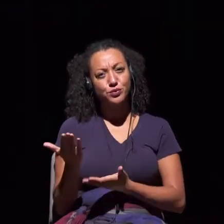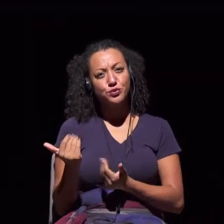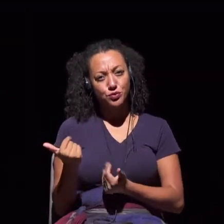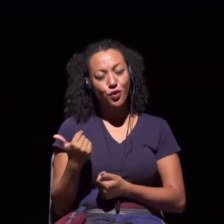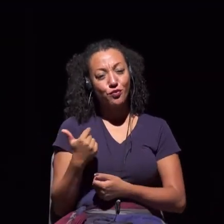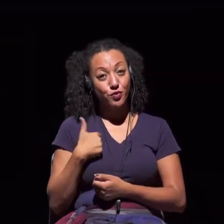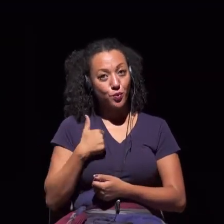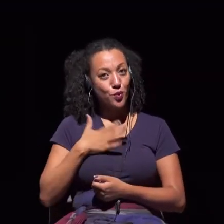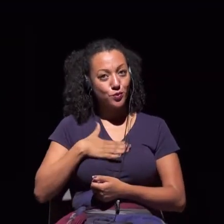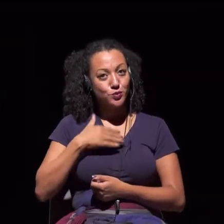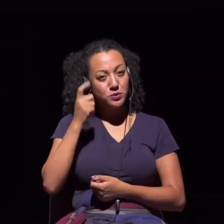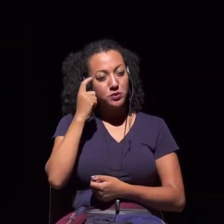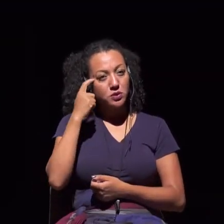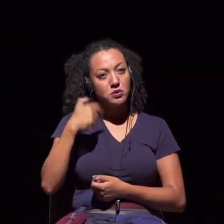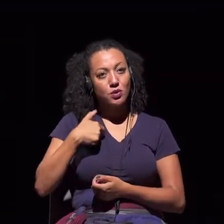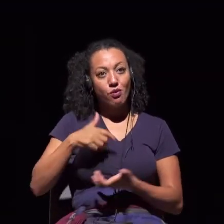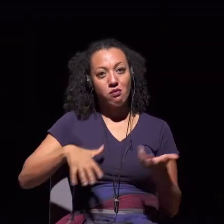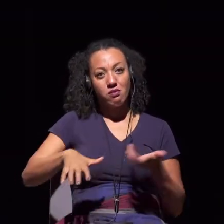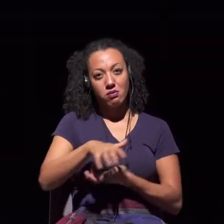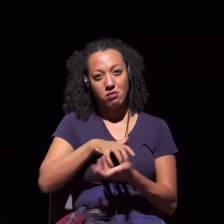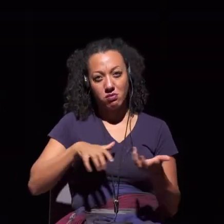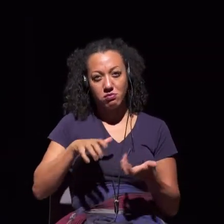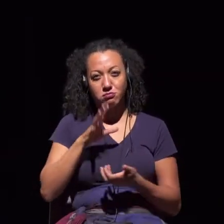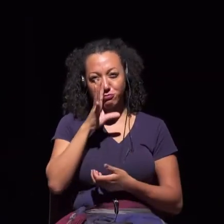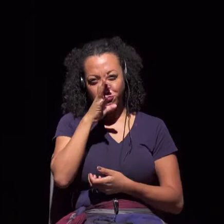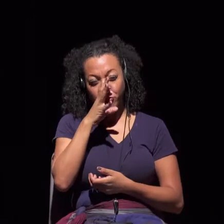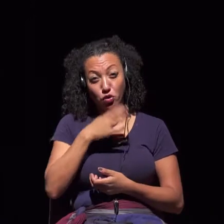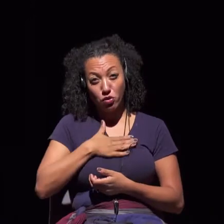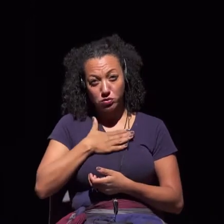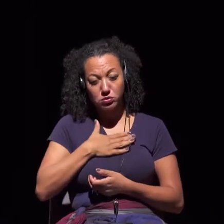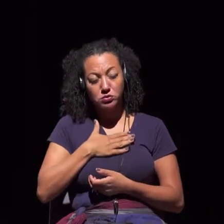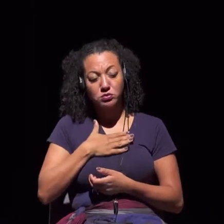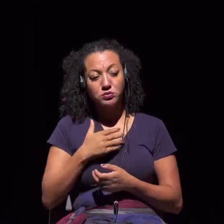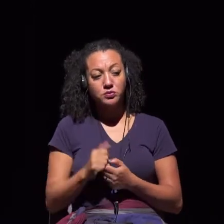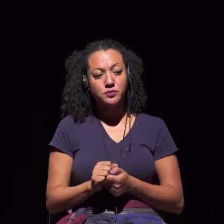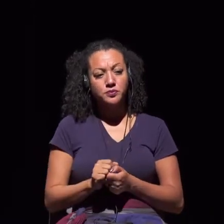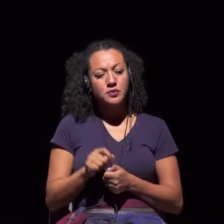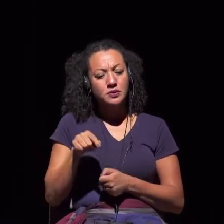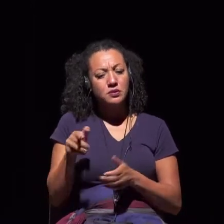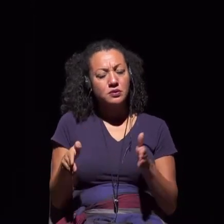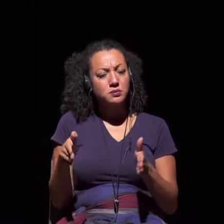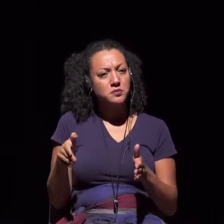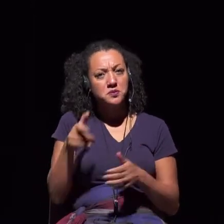that I was not interested in